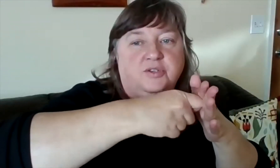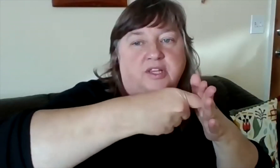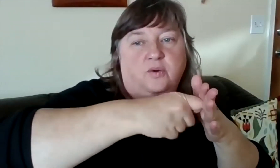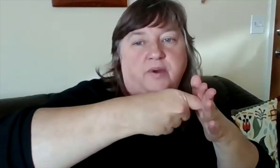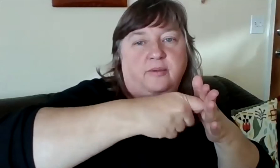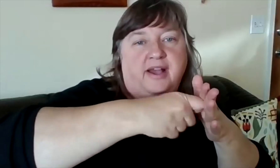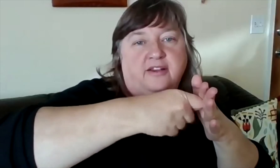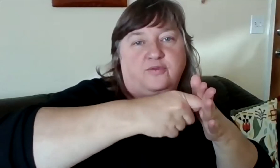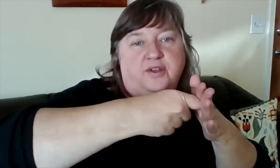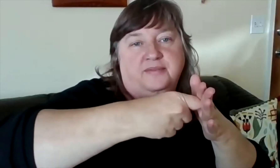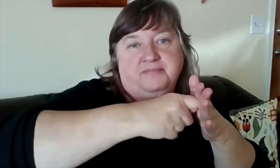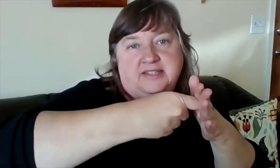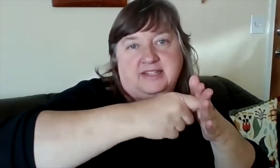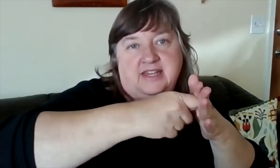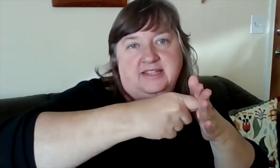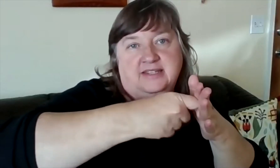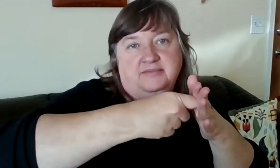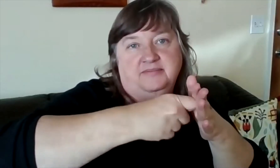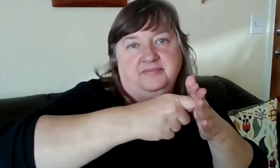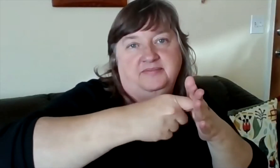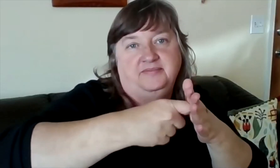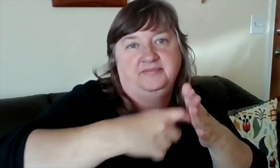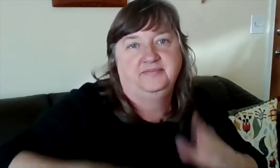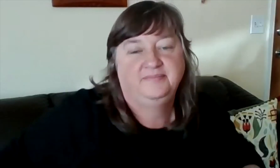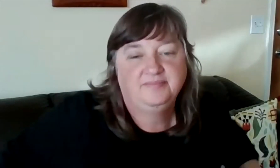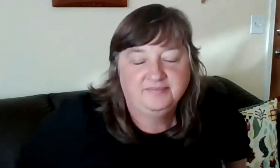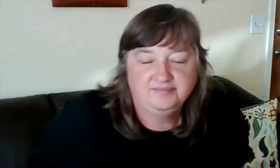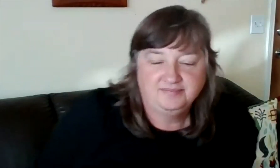little wiggle back and forth. That's keys.